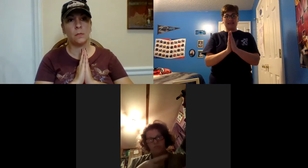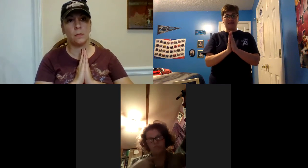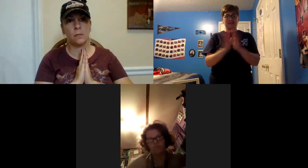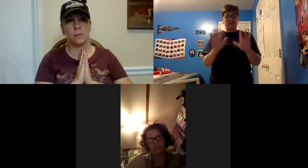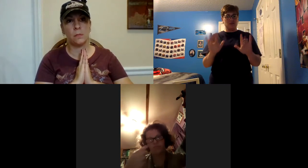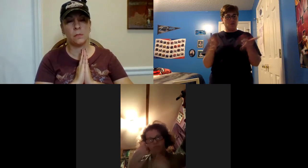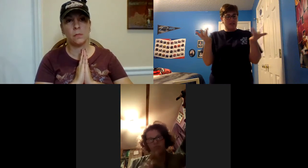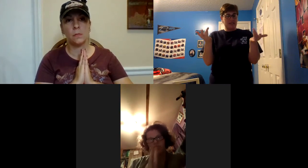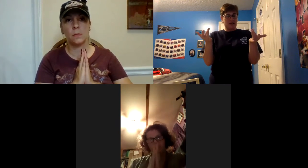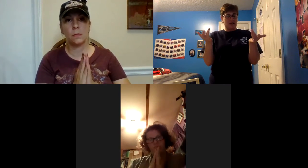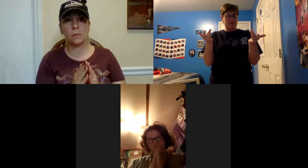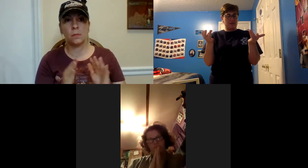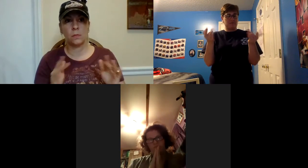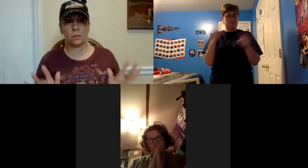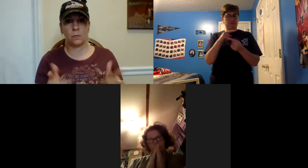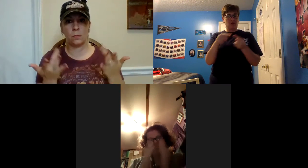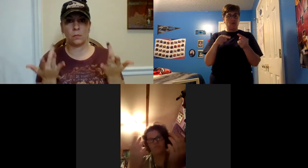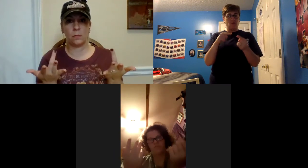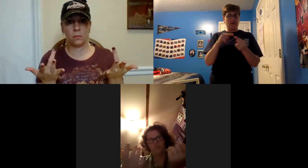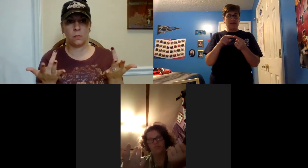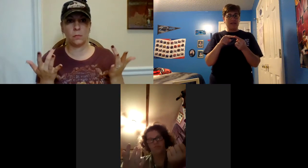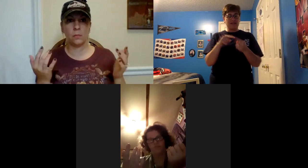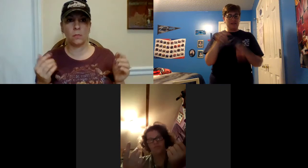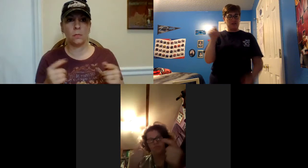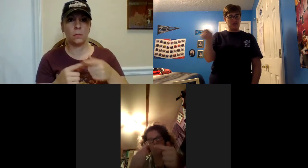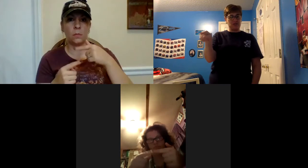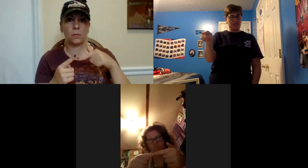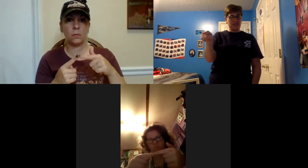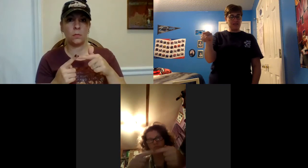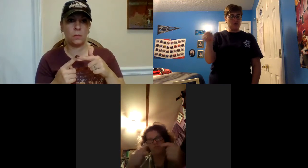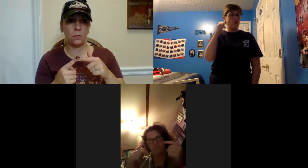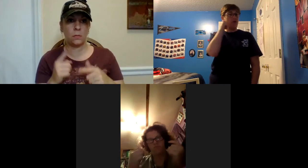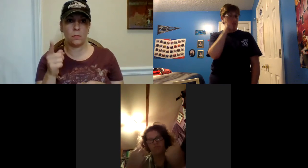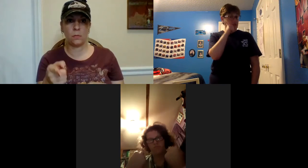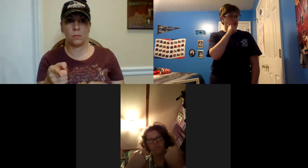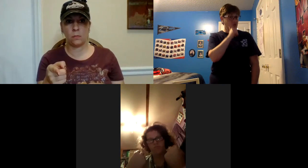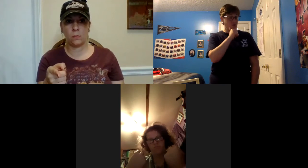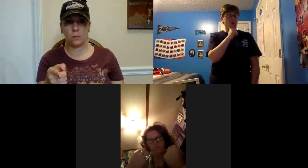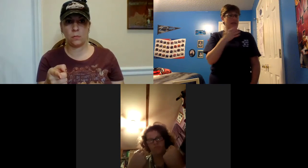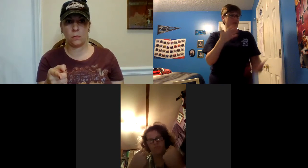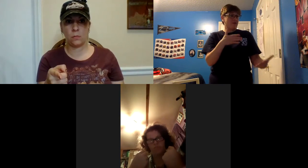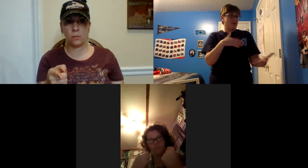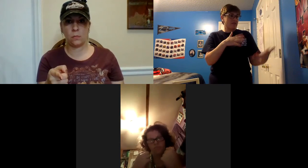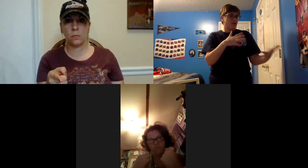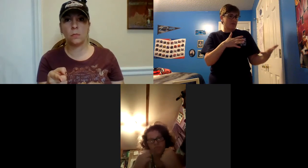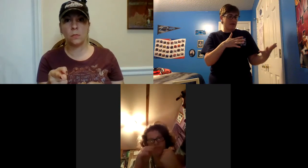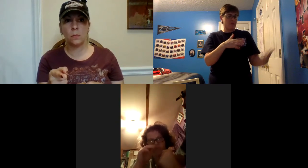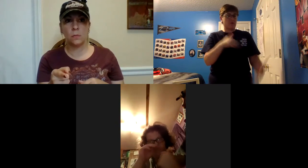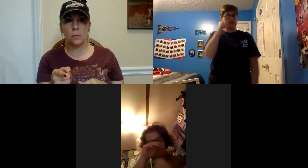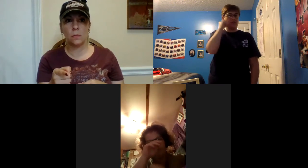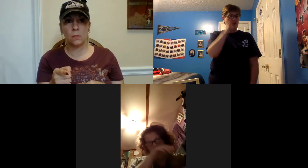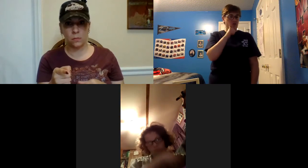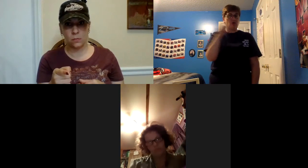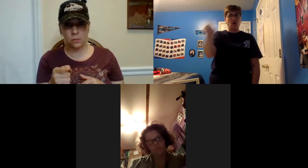ask what's up when she, and you can do girl, like if you haven't already talked about